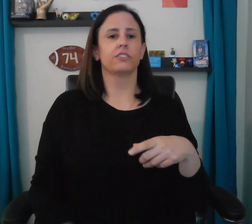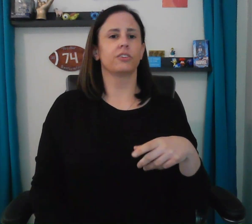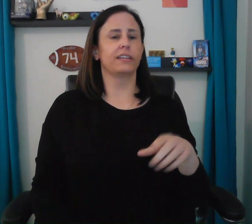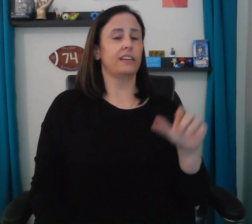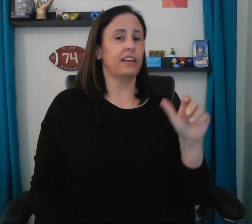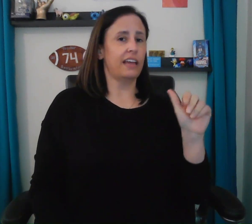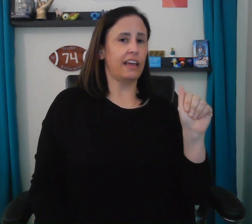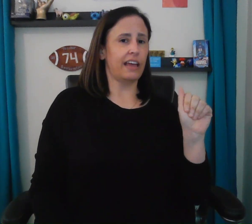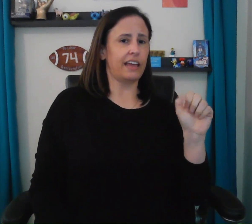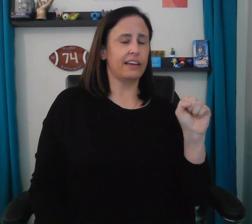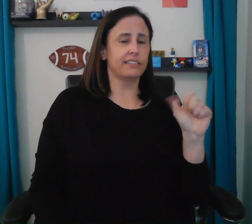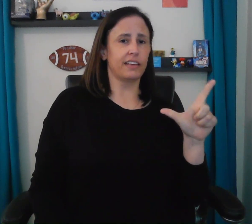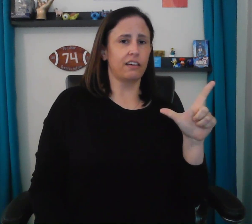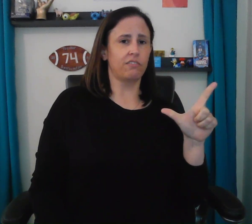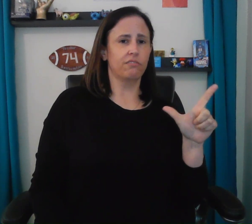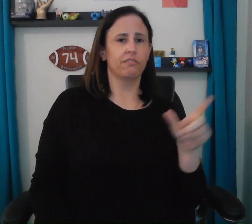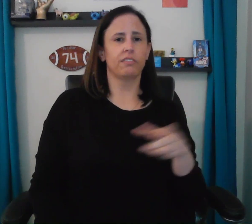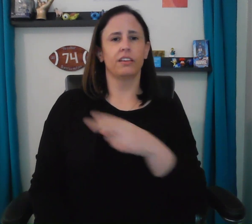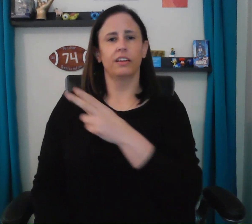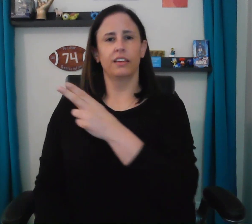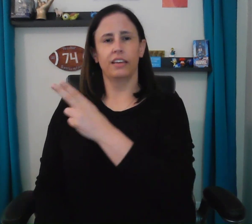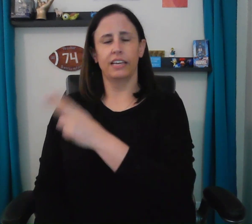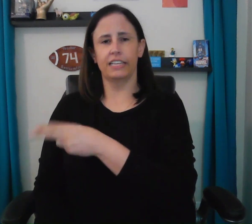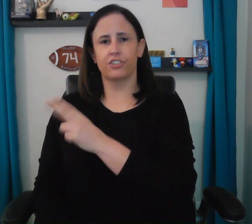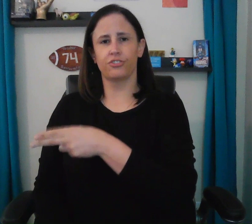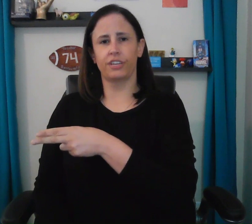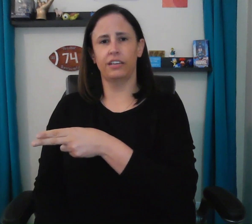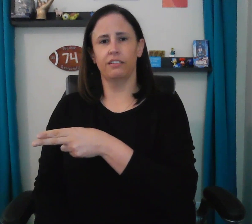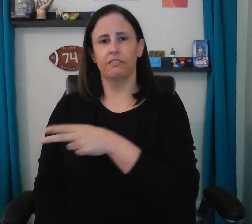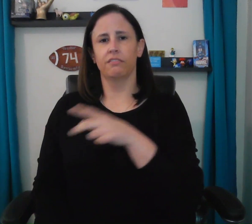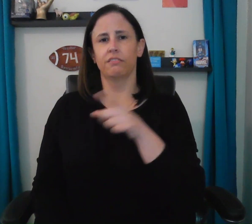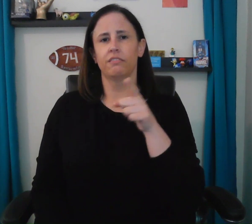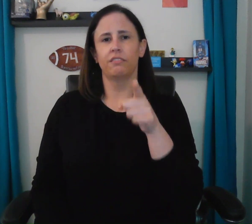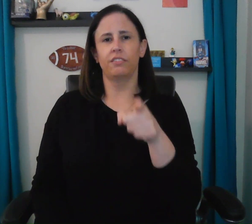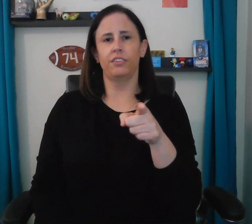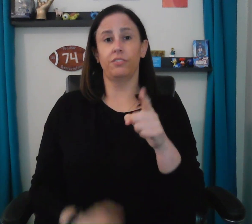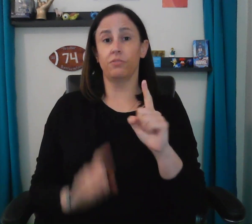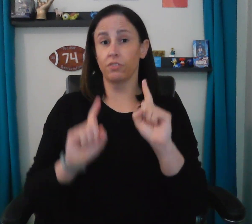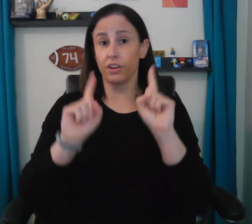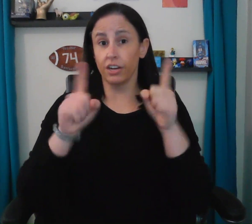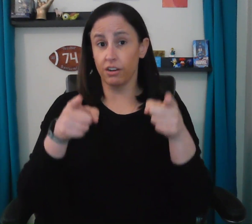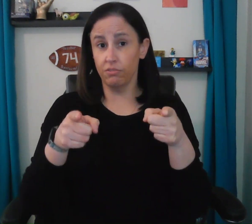so I did ASL, history, you go,